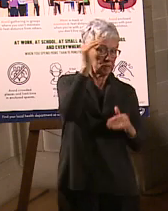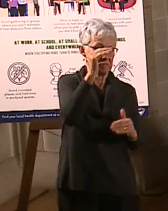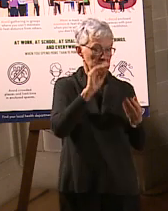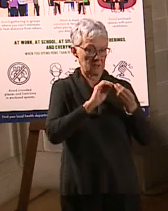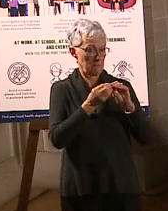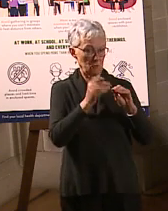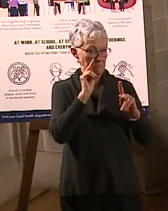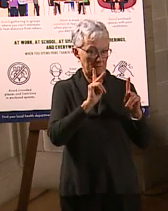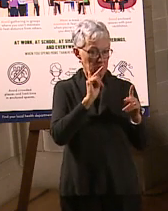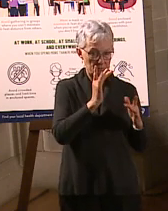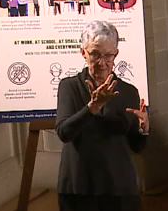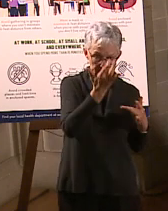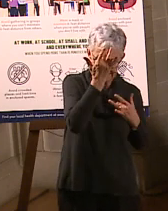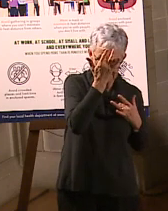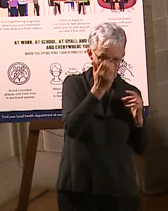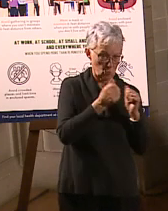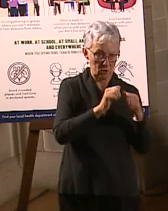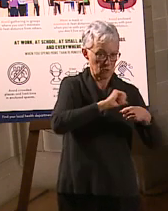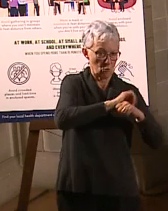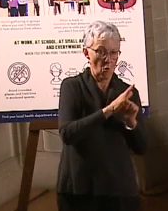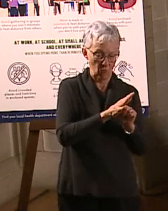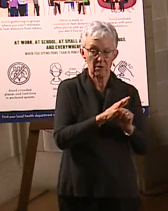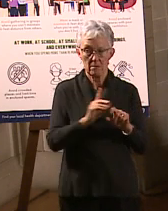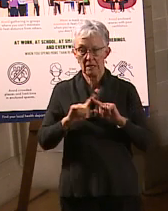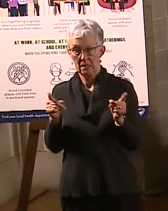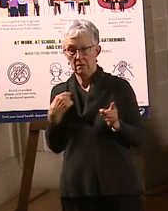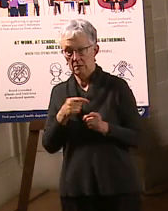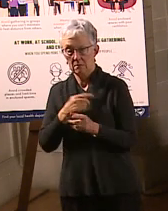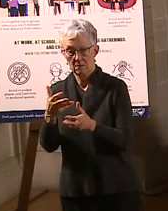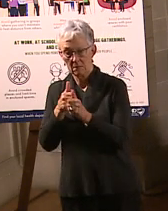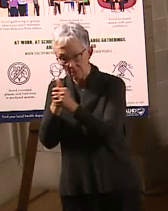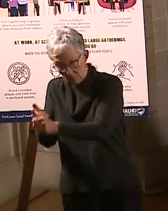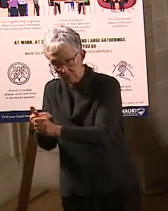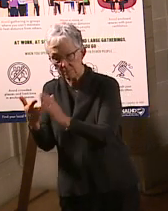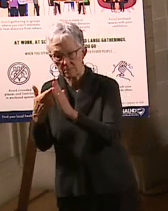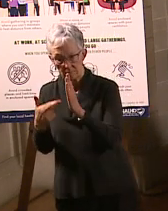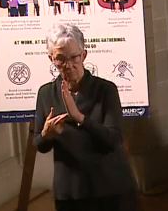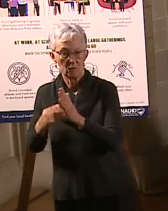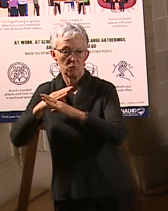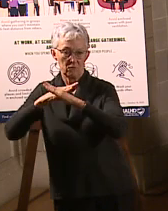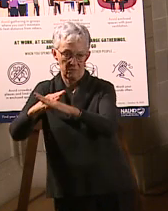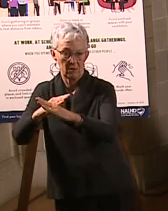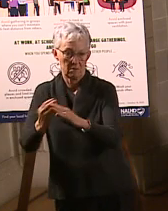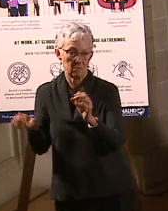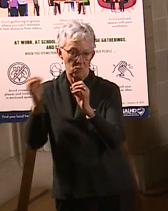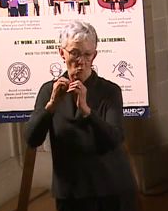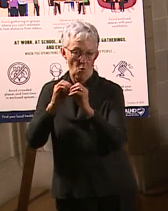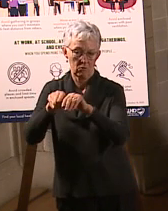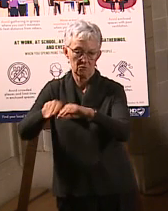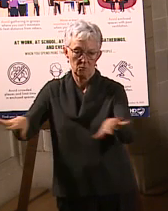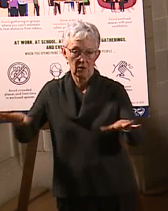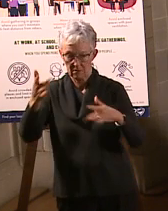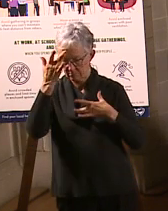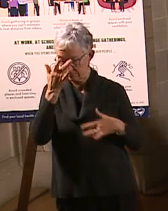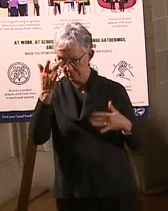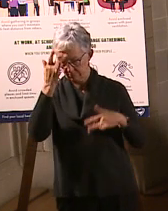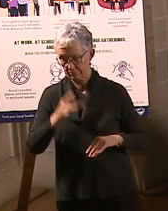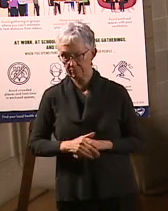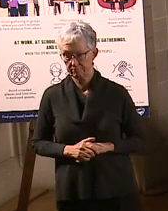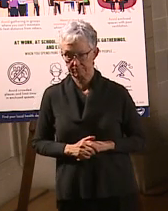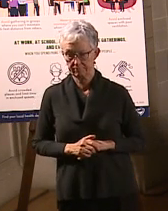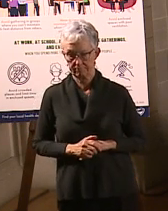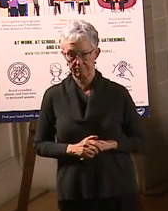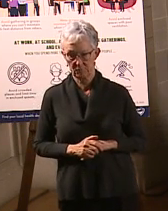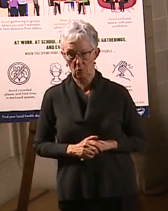here in the first place, which is slowing down the spread of the virus by following all the rules and using all of our tools. So please continue to do